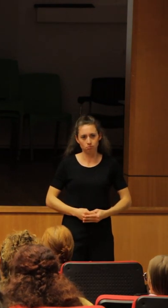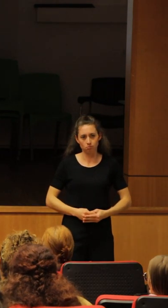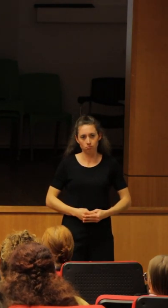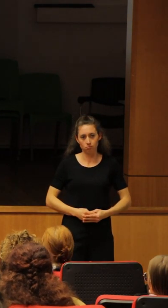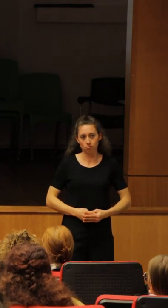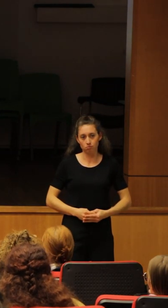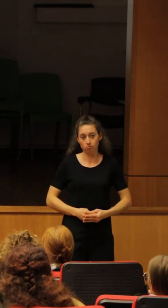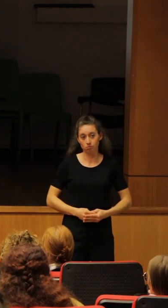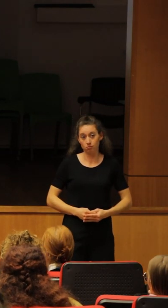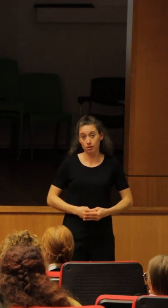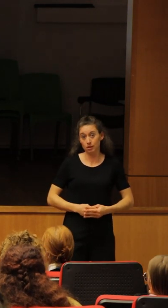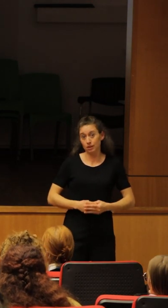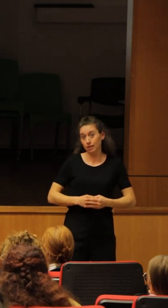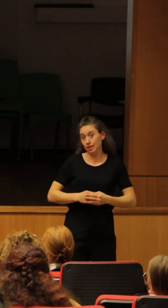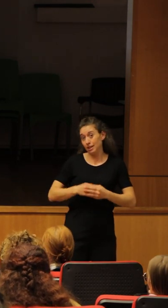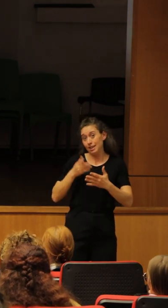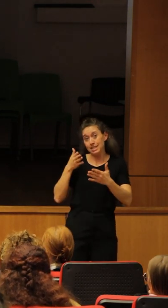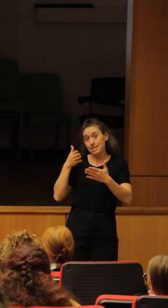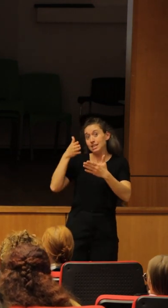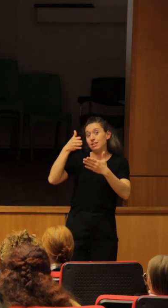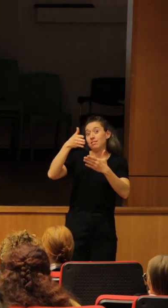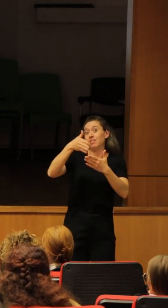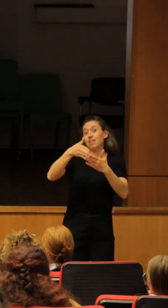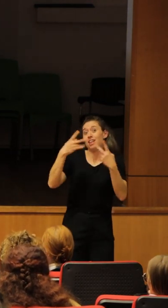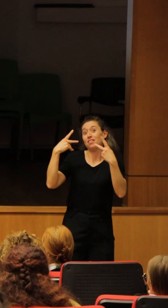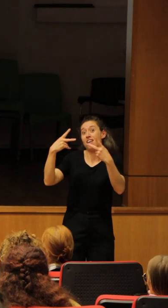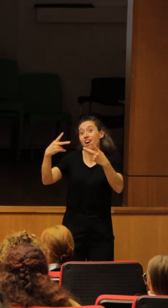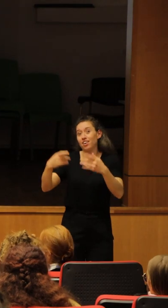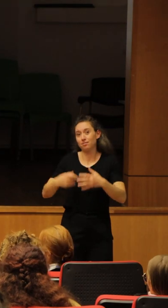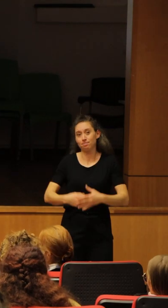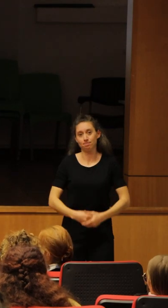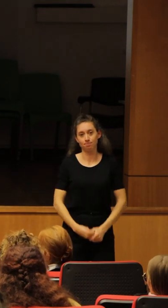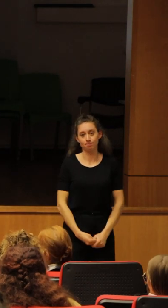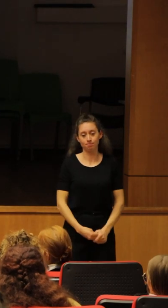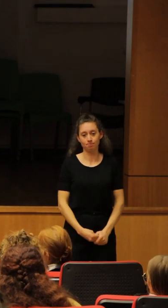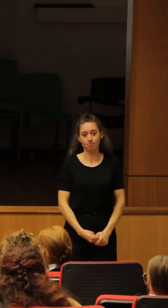Or any of you. The end of the journey.